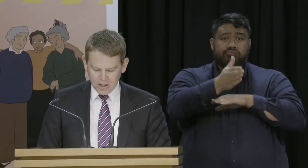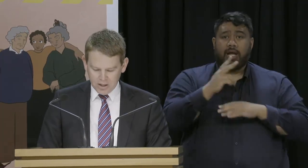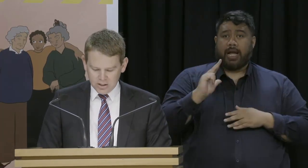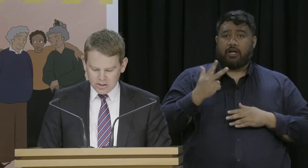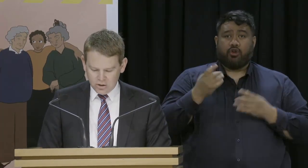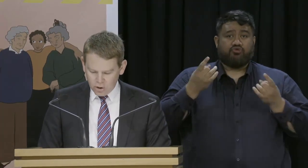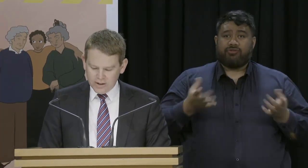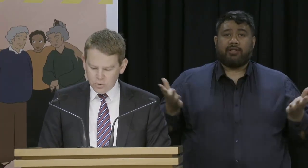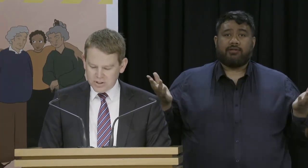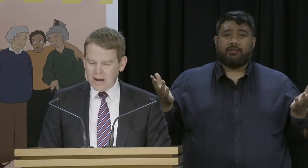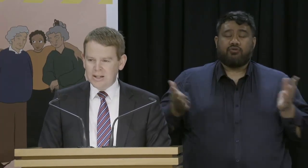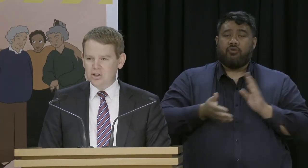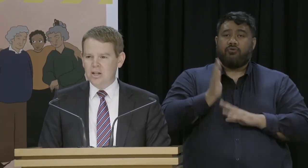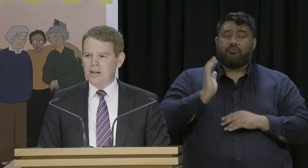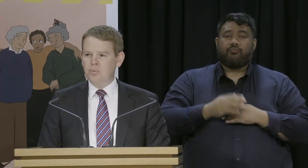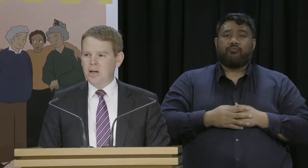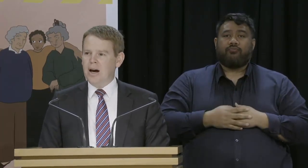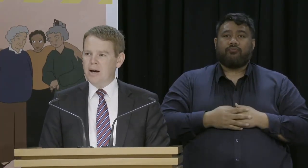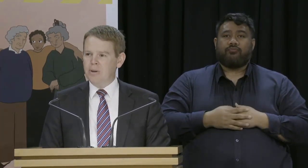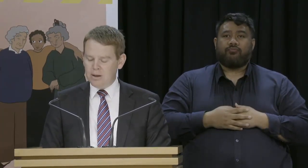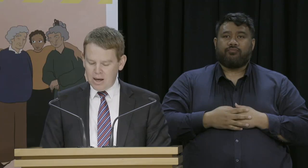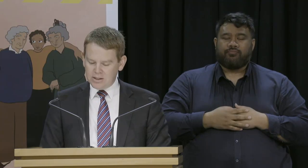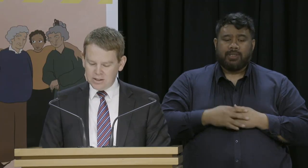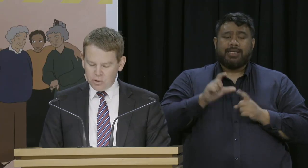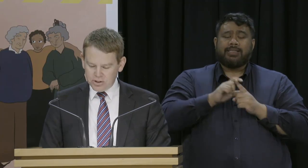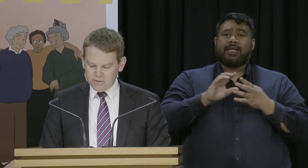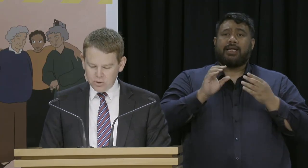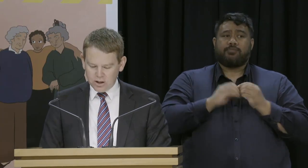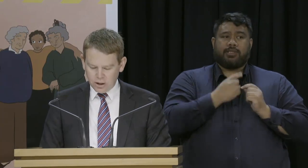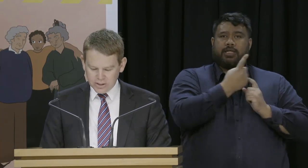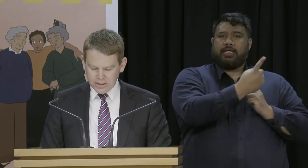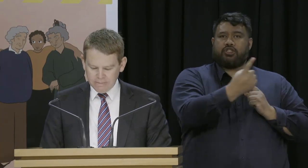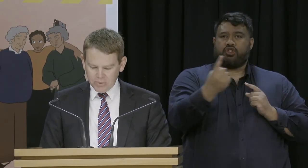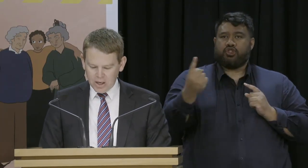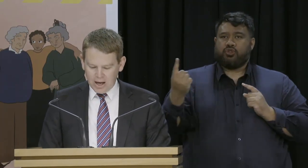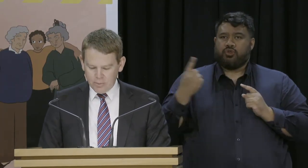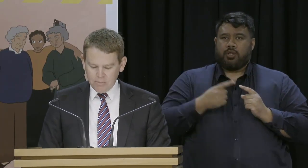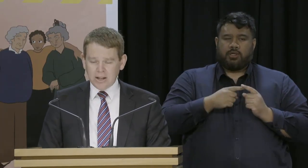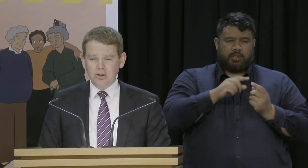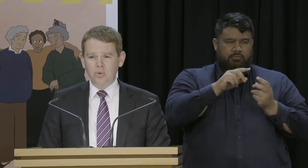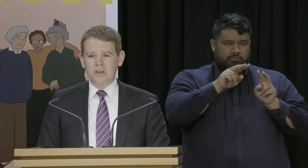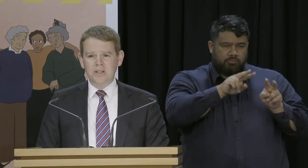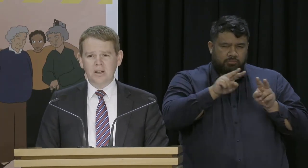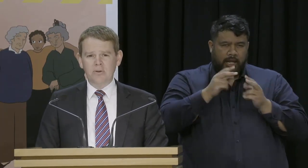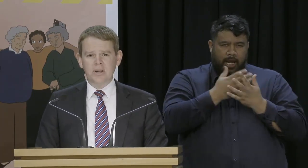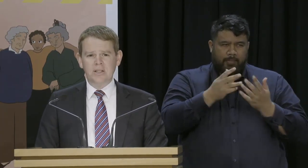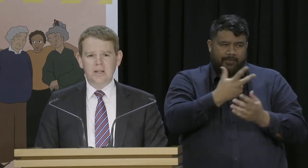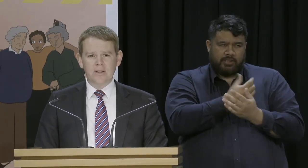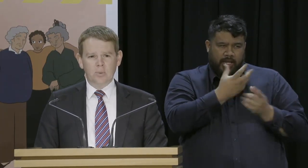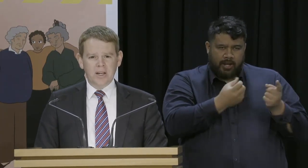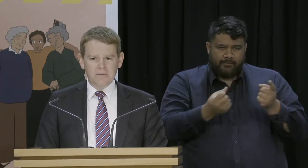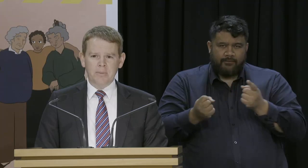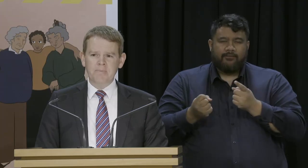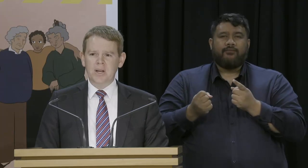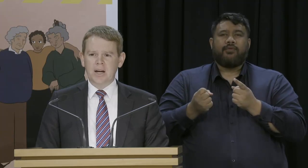mid-morning. Stock levels at each DHB are being monitored very closely, and we're making sure that the deliveries